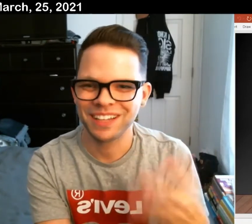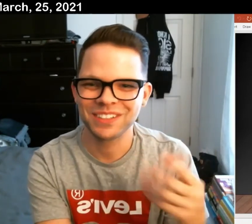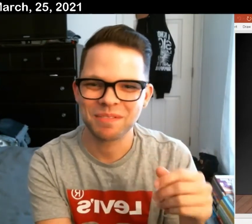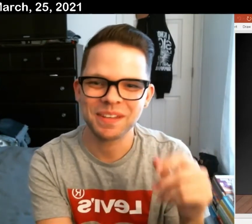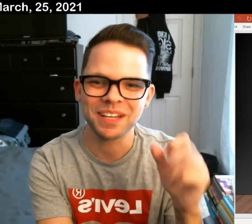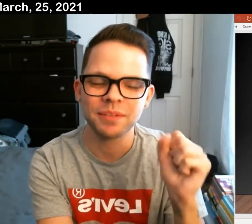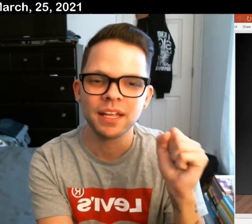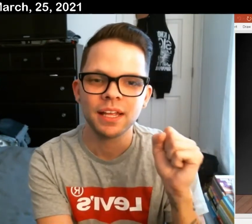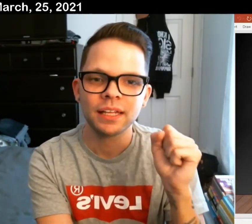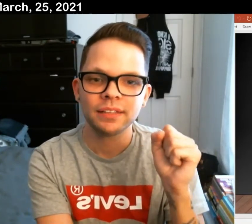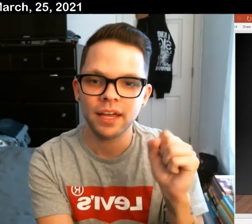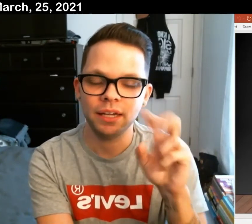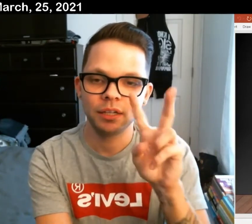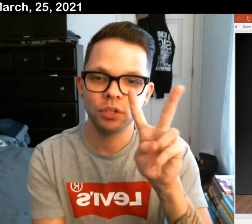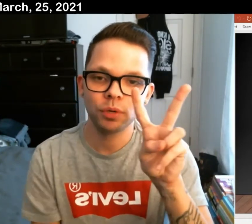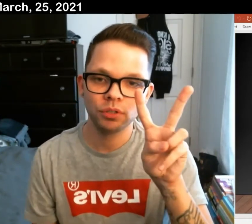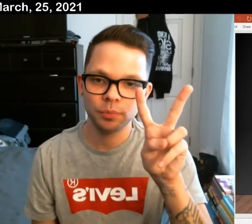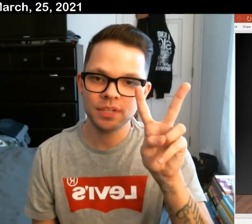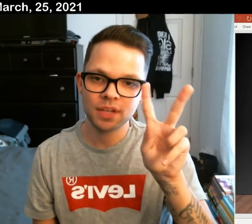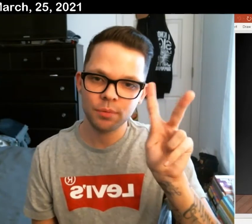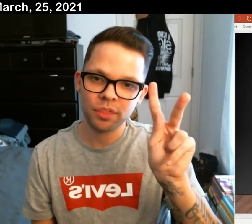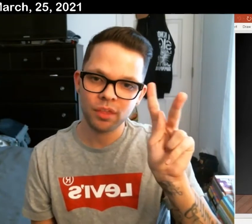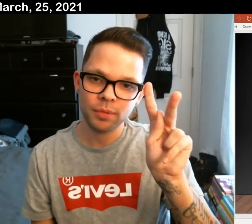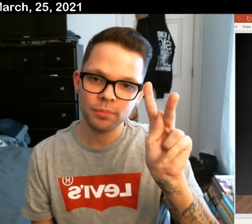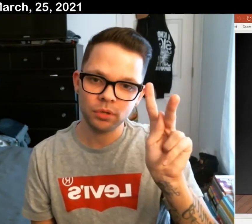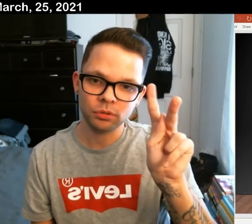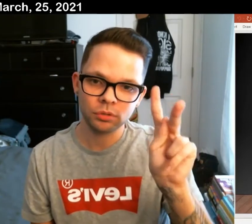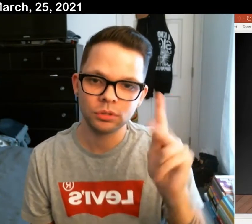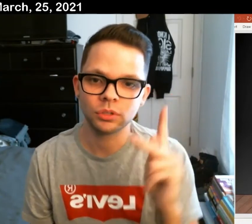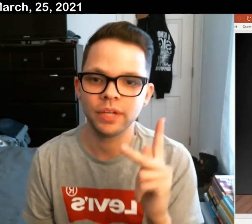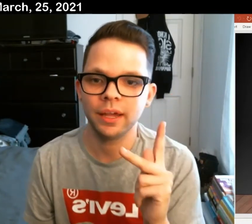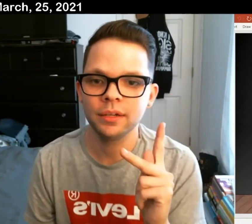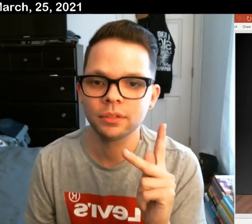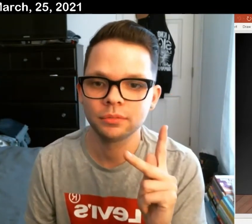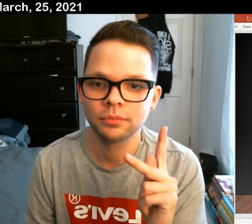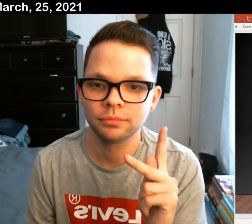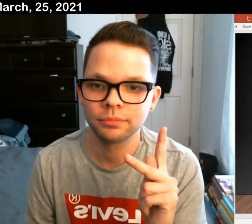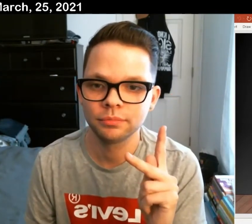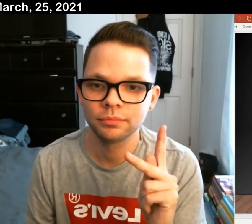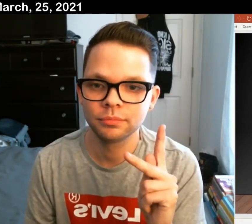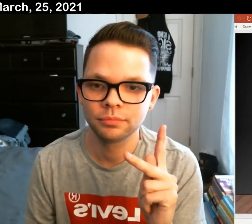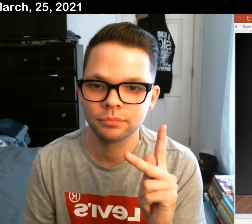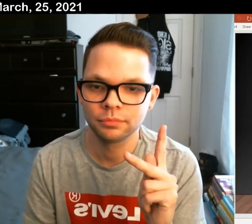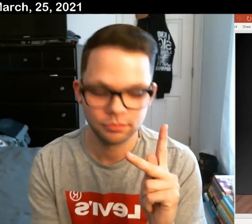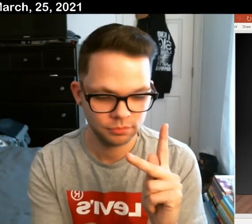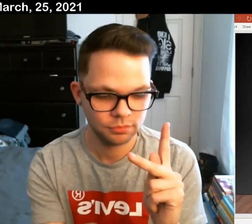Sorry, I still have my pinky up. K, you want to do a peace sign with thumb in the middle. So K.